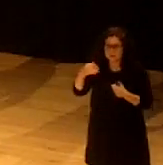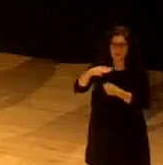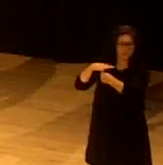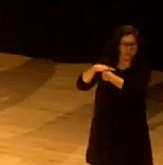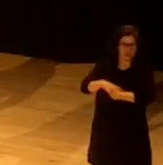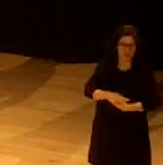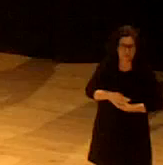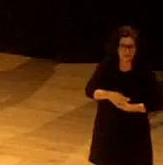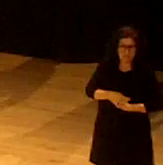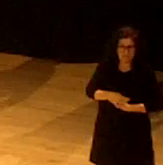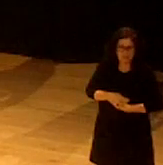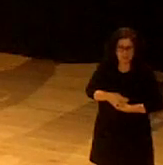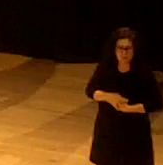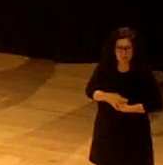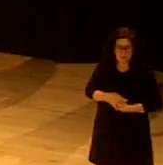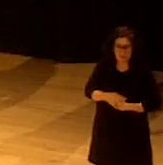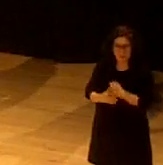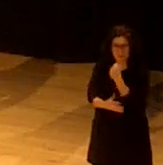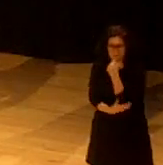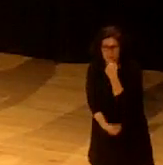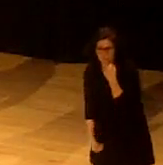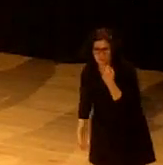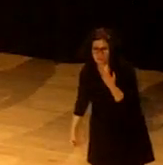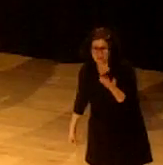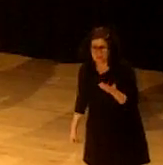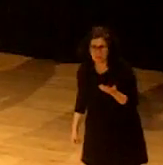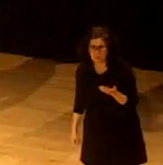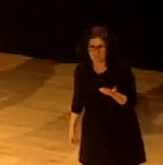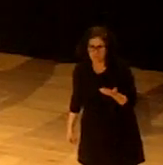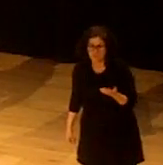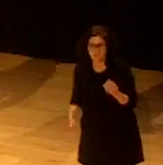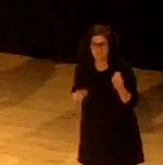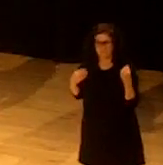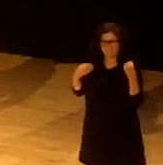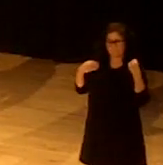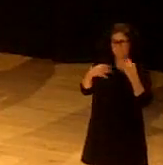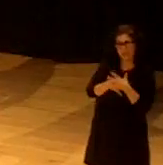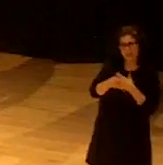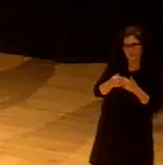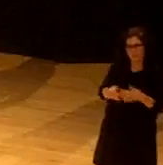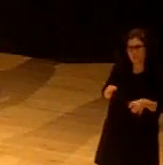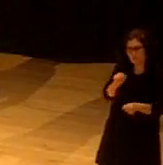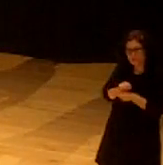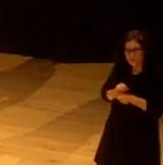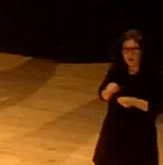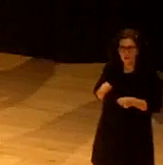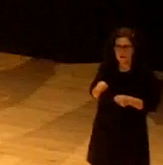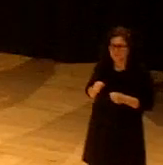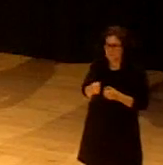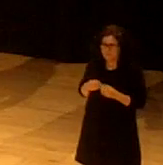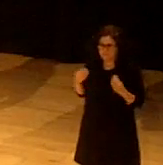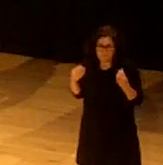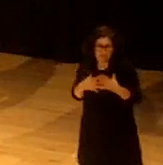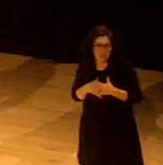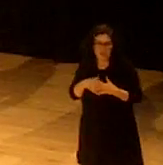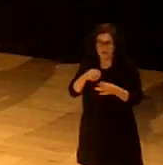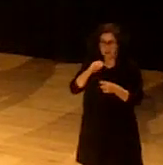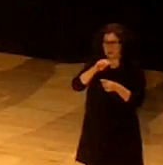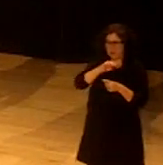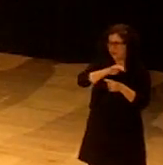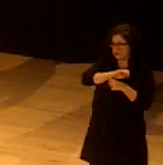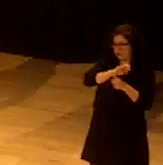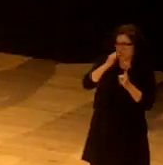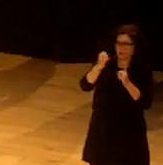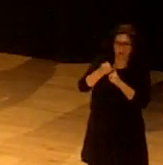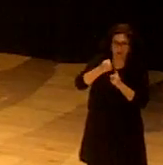It has to do with poverty. It has to do with the fear of losing our jobs and the fear of the environmental catastrophes